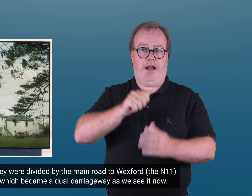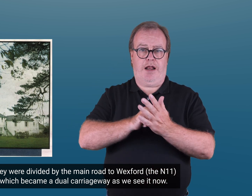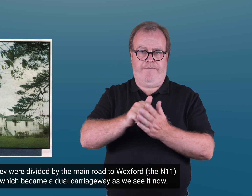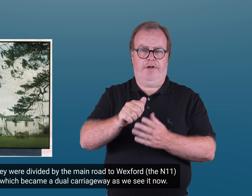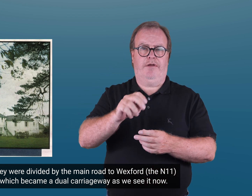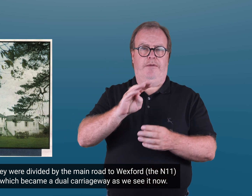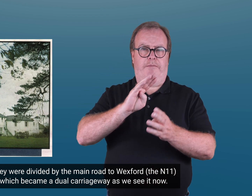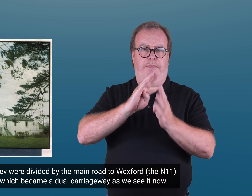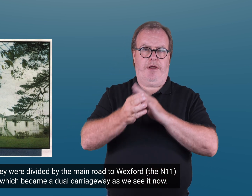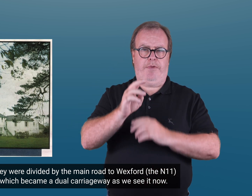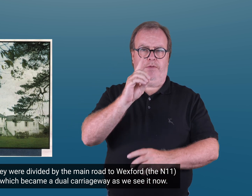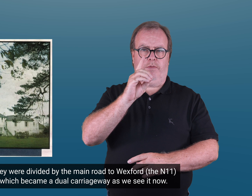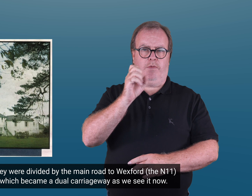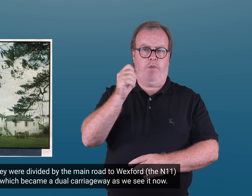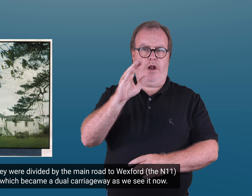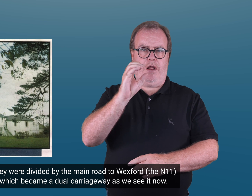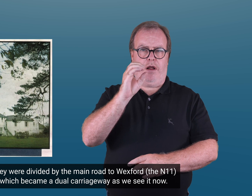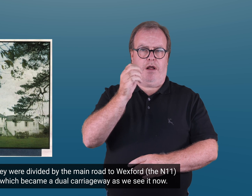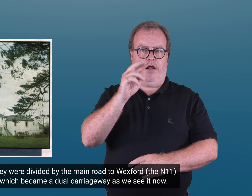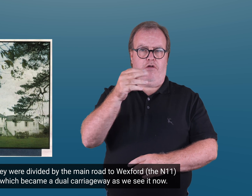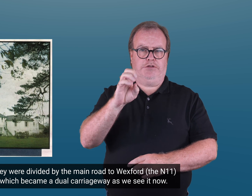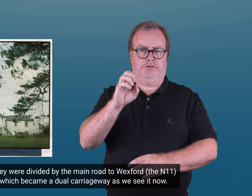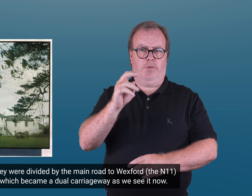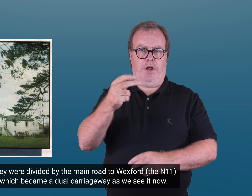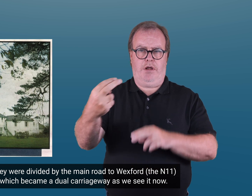which became a dual carriageway as we see it now.